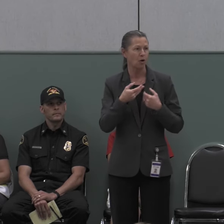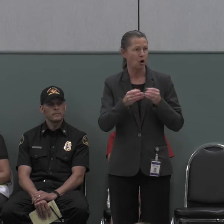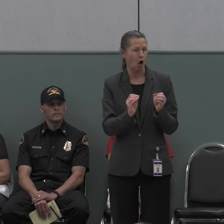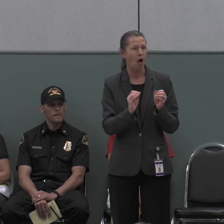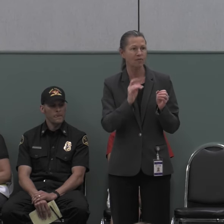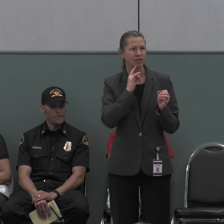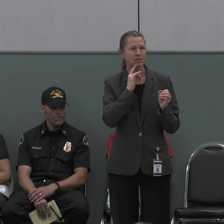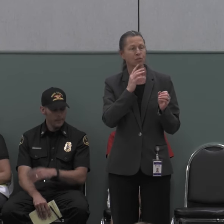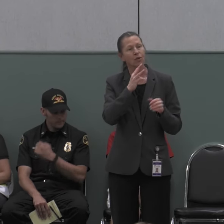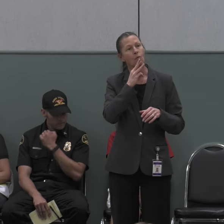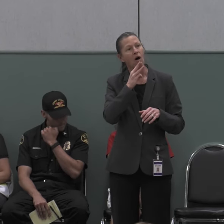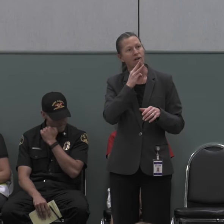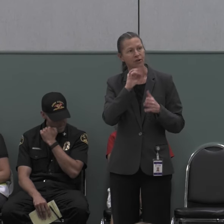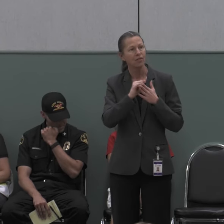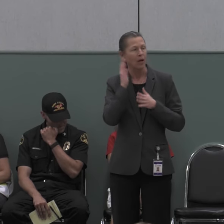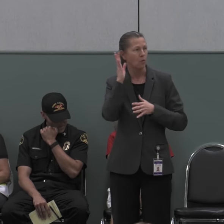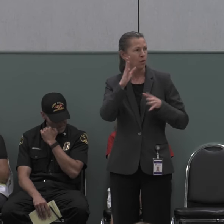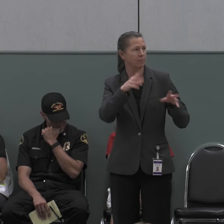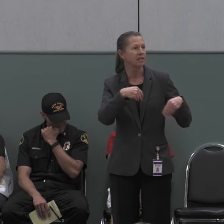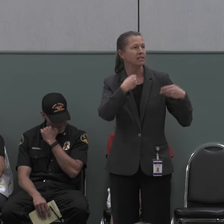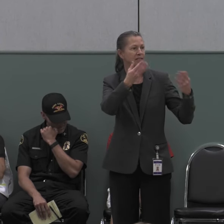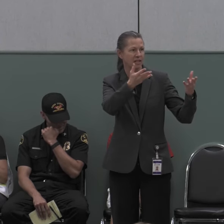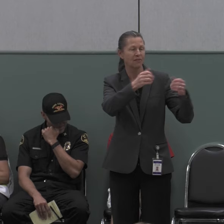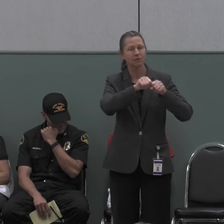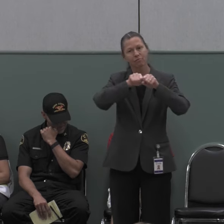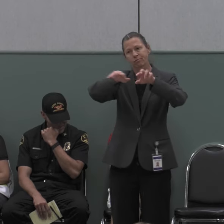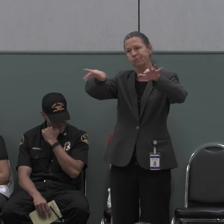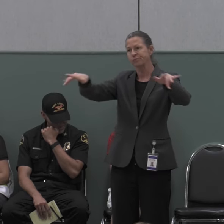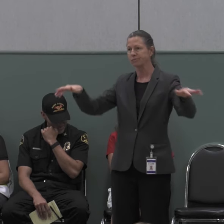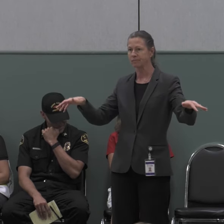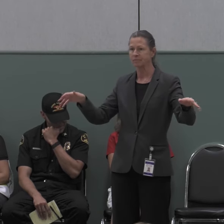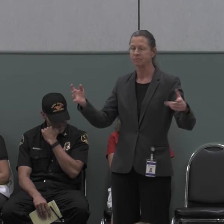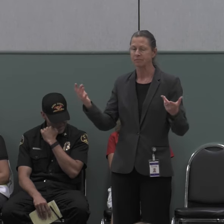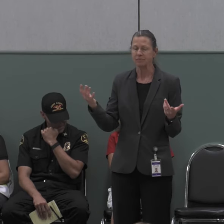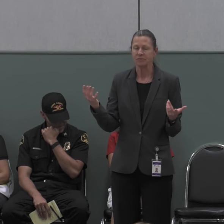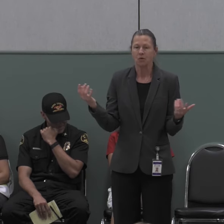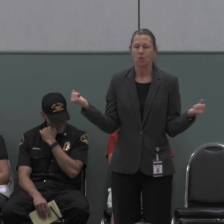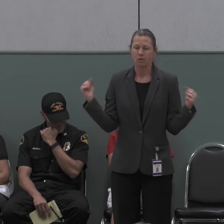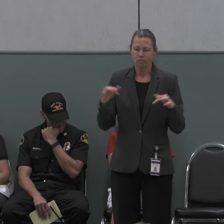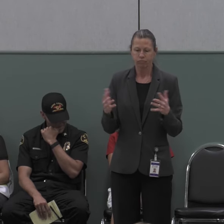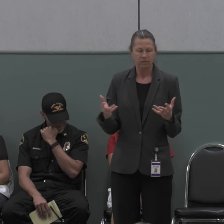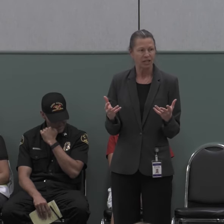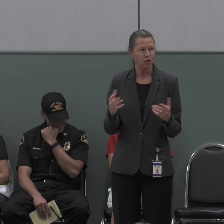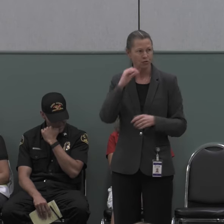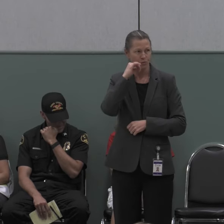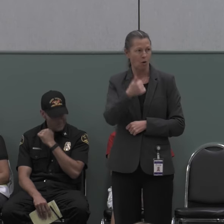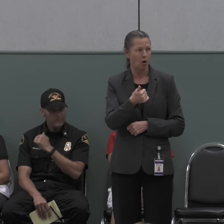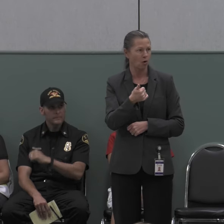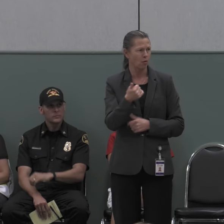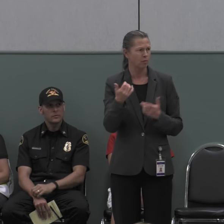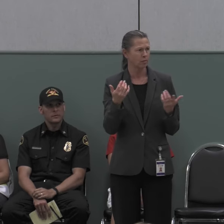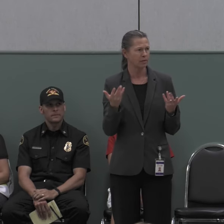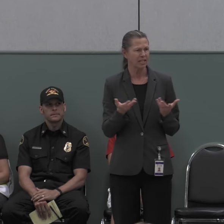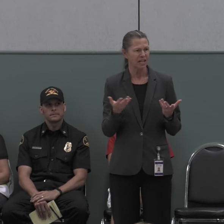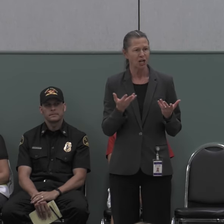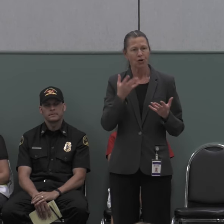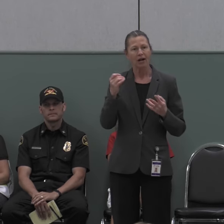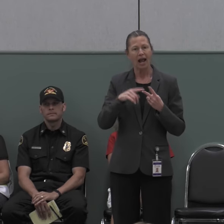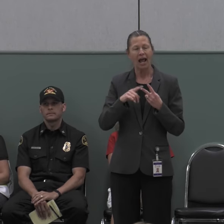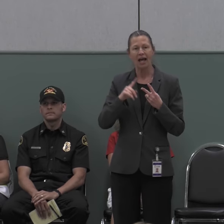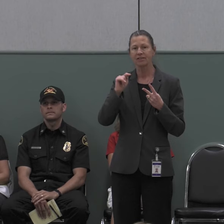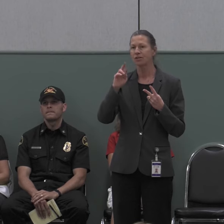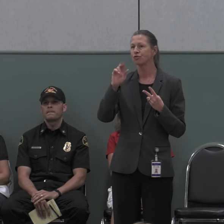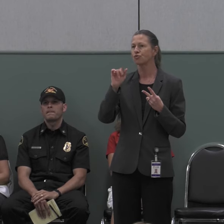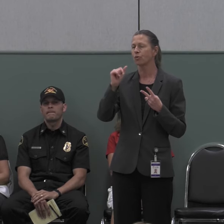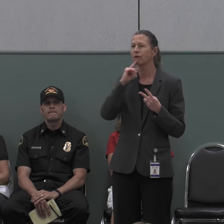being delivered tomorrow here and over in Trona.